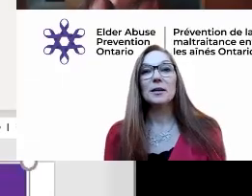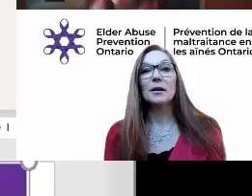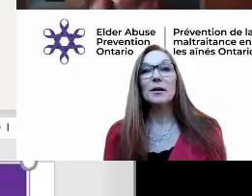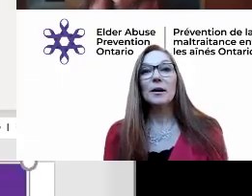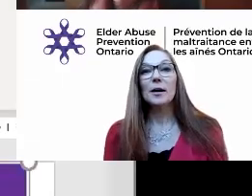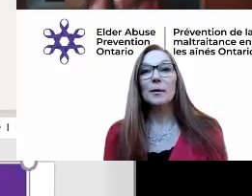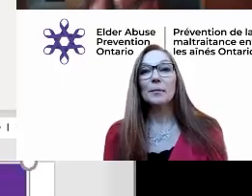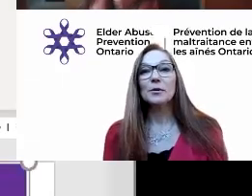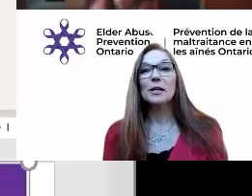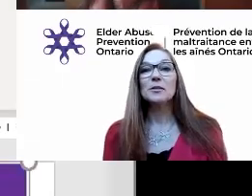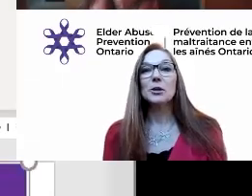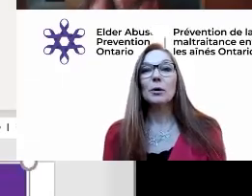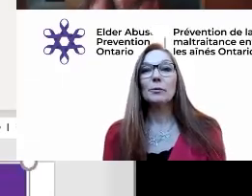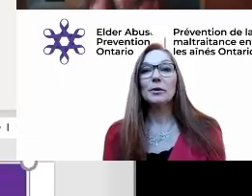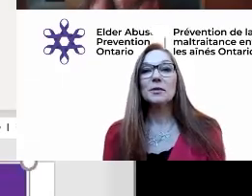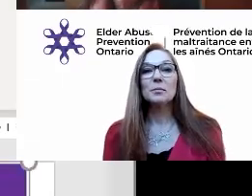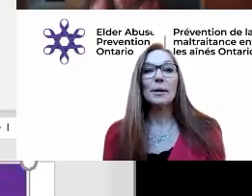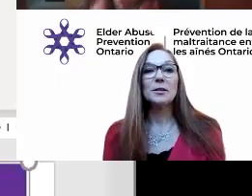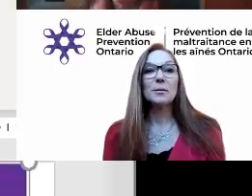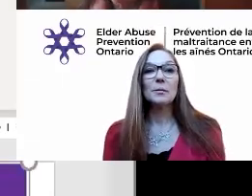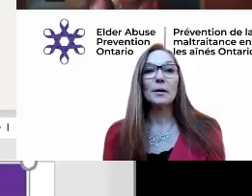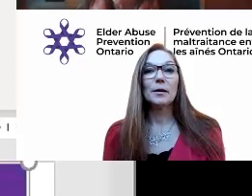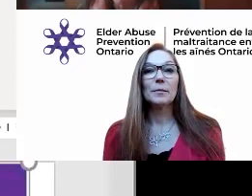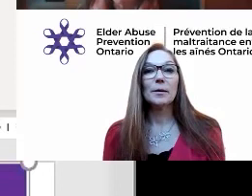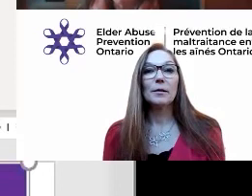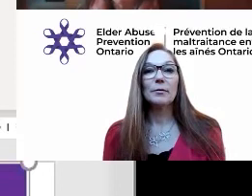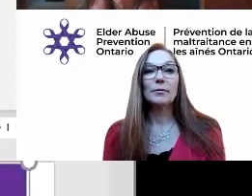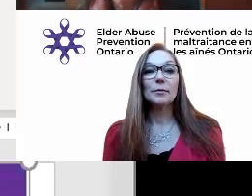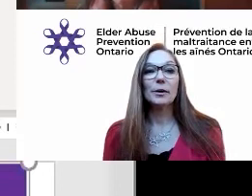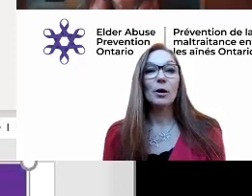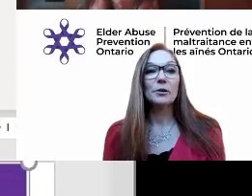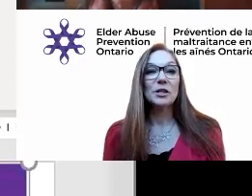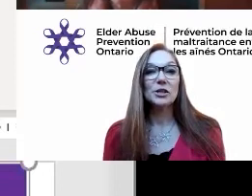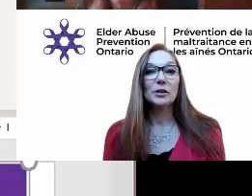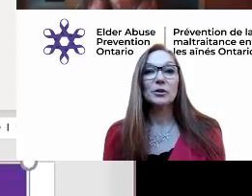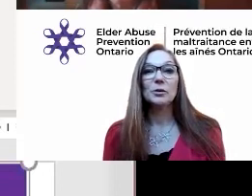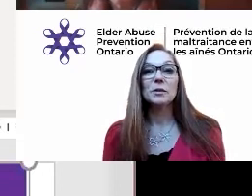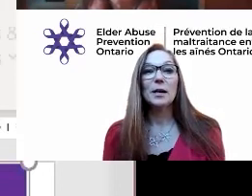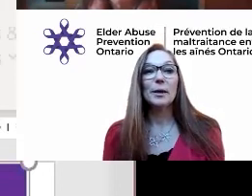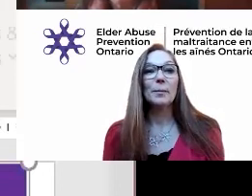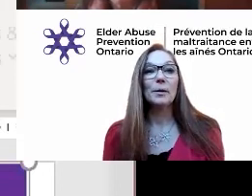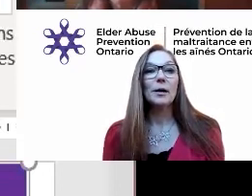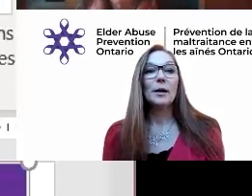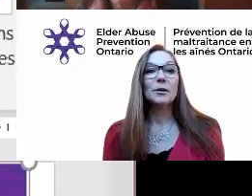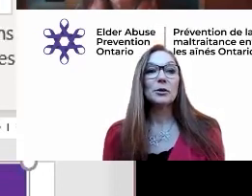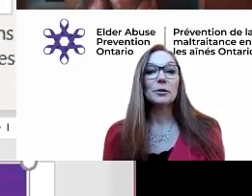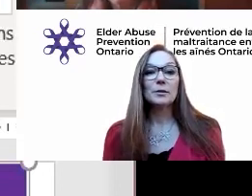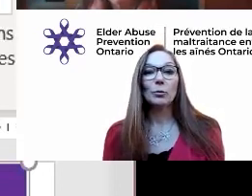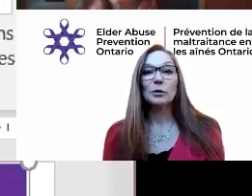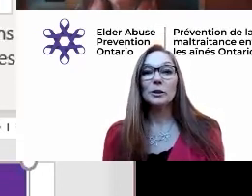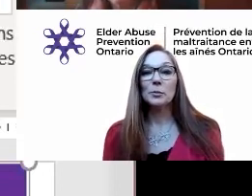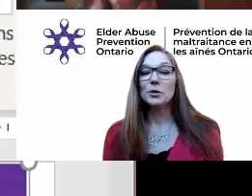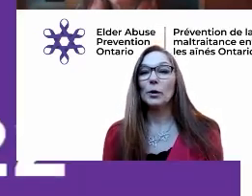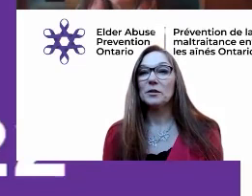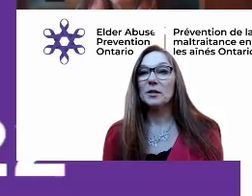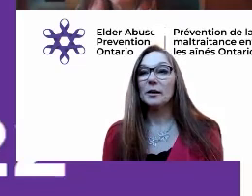is to continue on with this momentum of the conversation. June is coming up in terms of